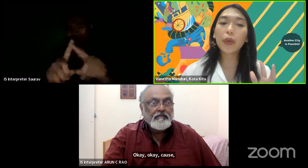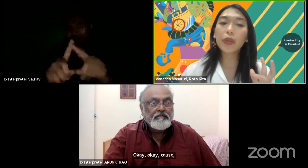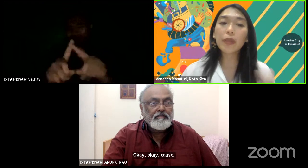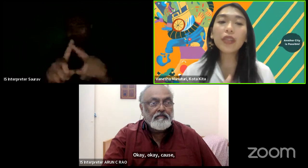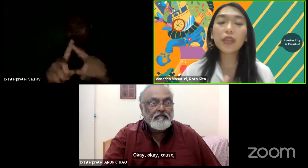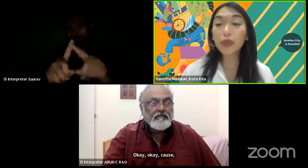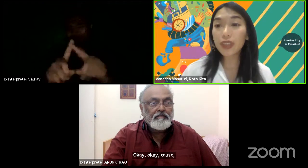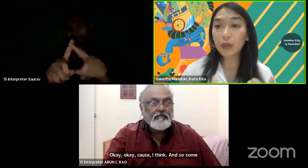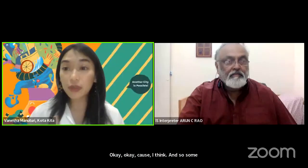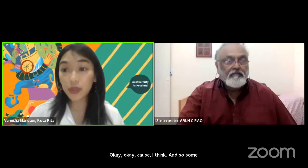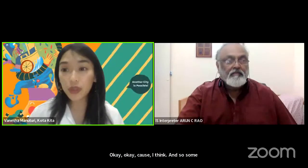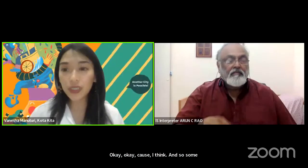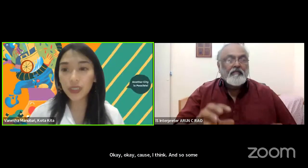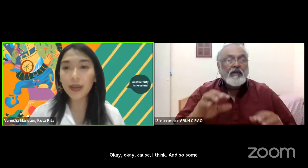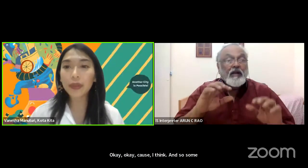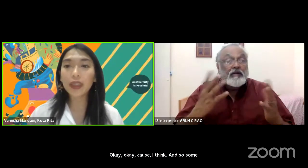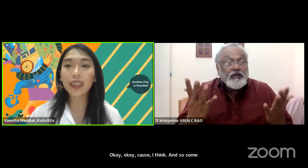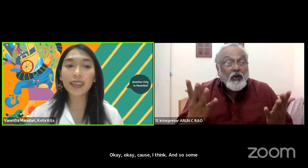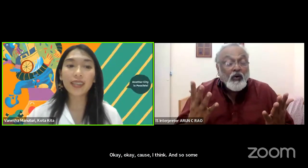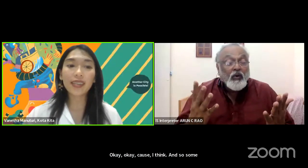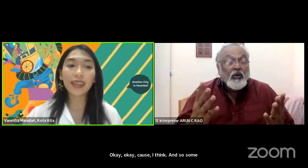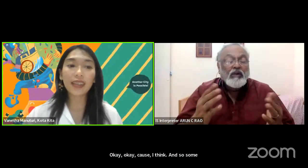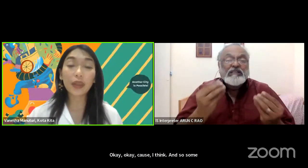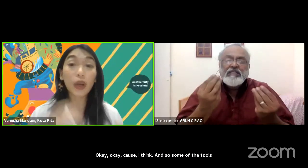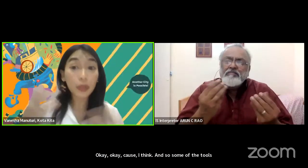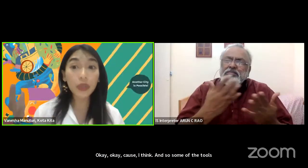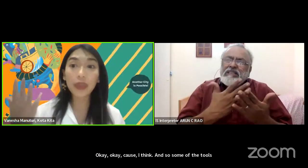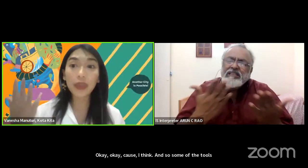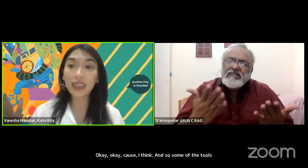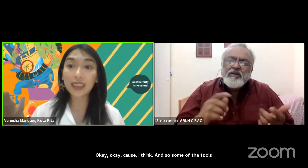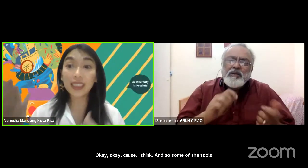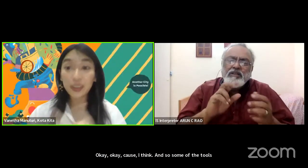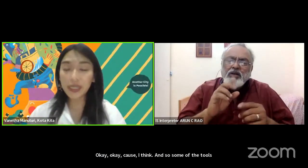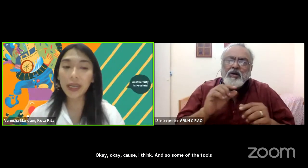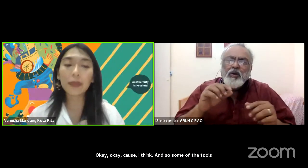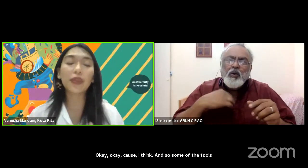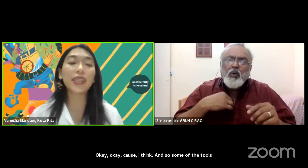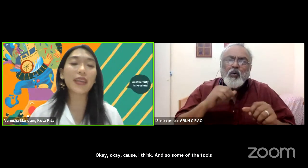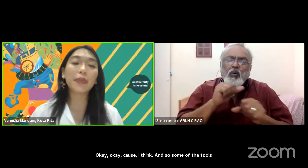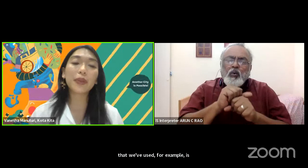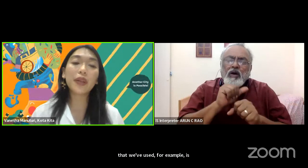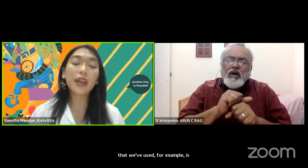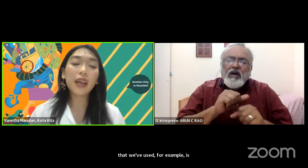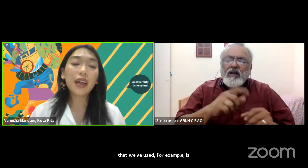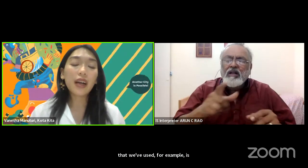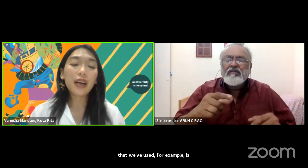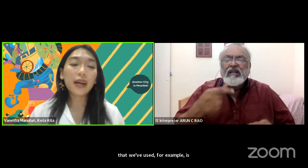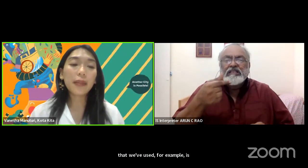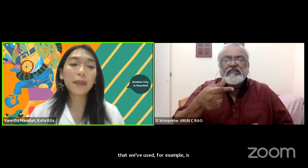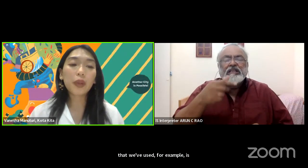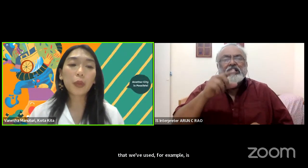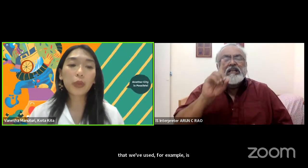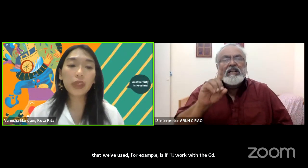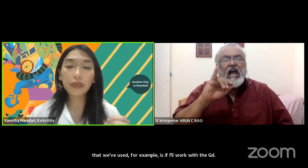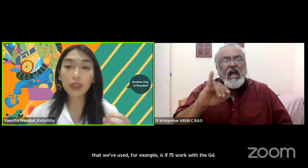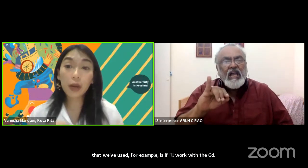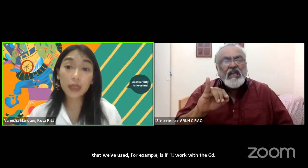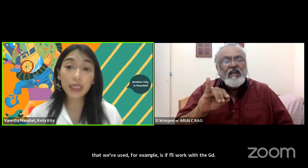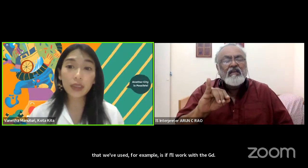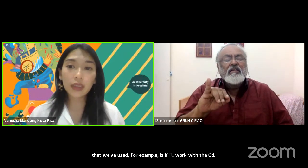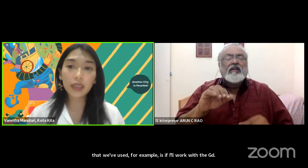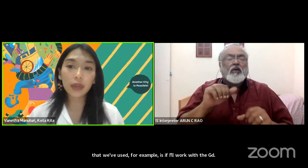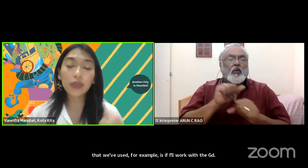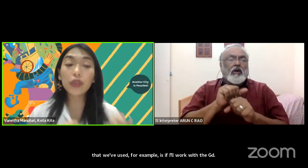And so some of the tools that we've used, for example, is through our work with the GDI Hub, for example,